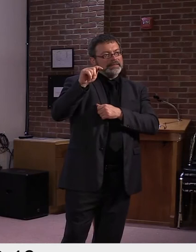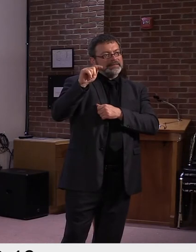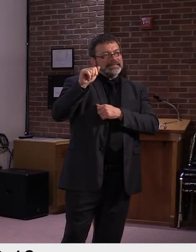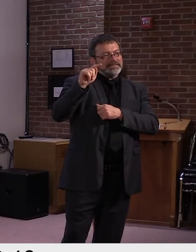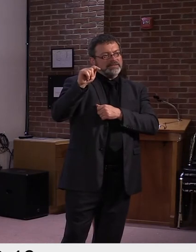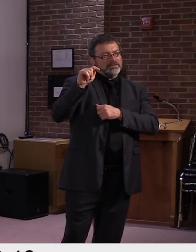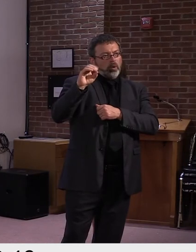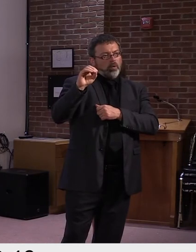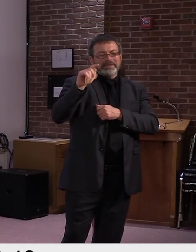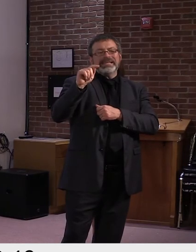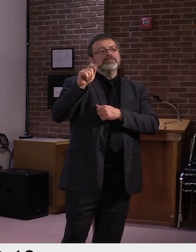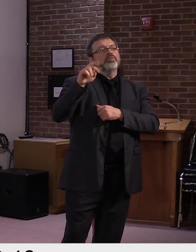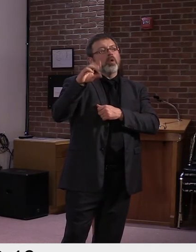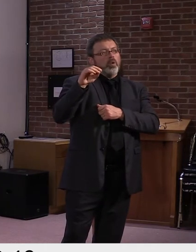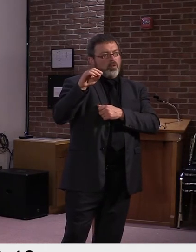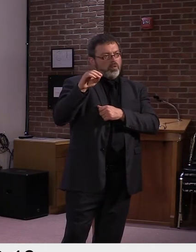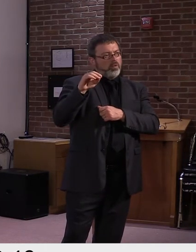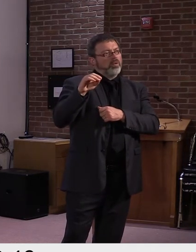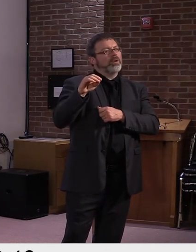not COVID related.